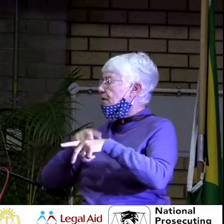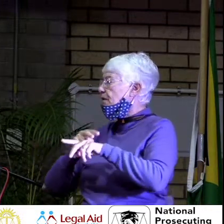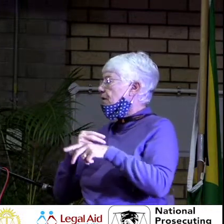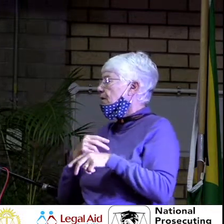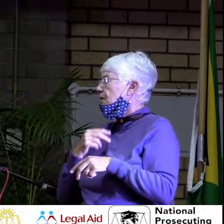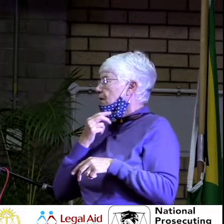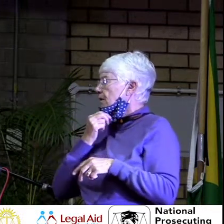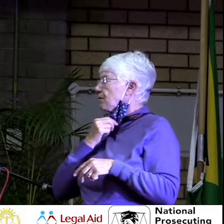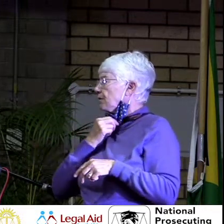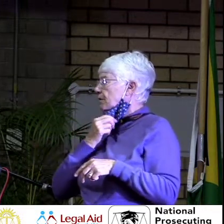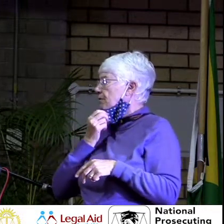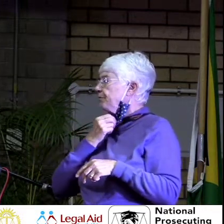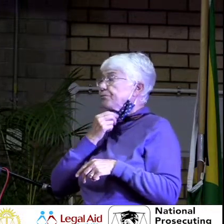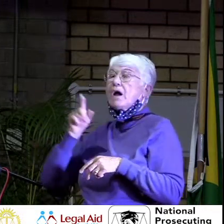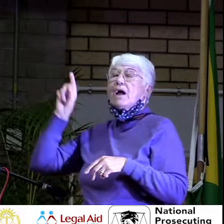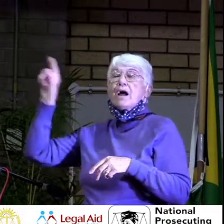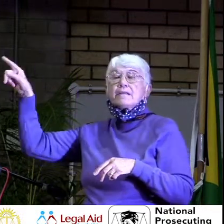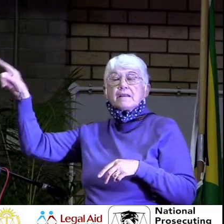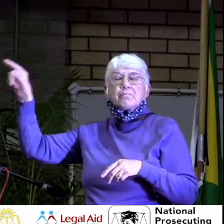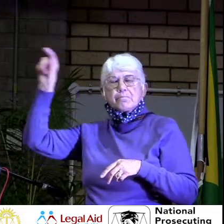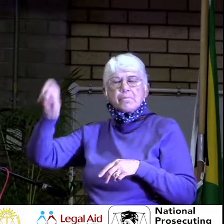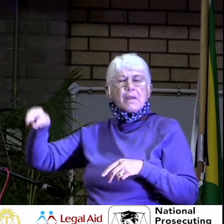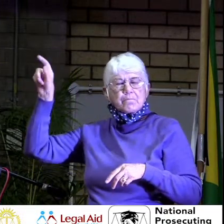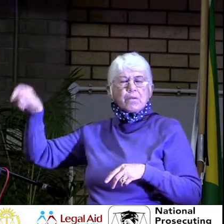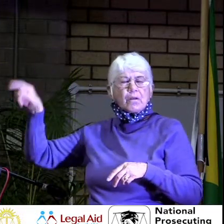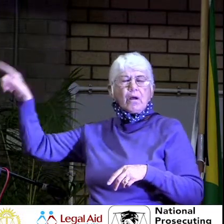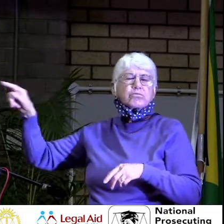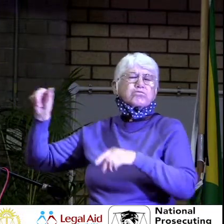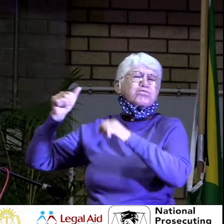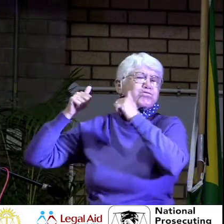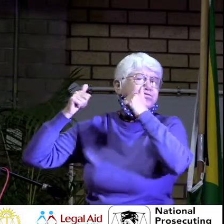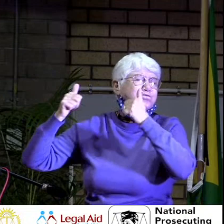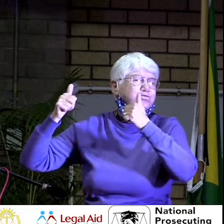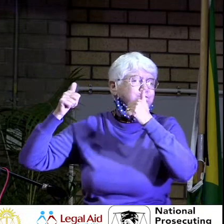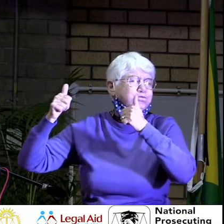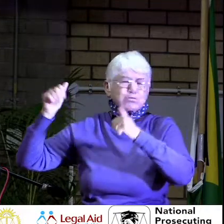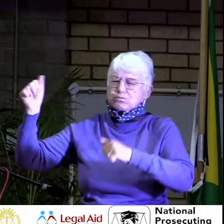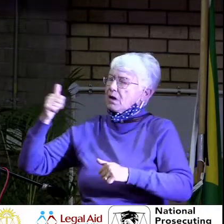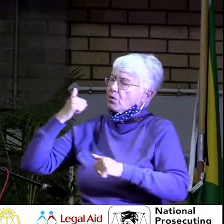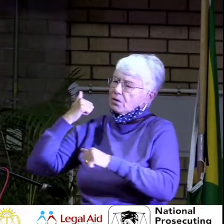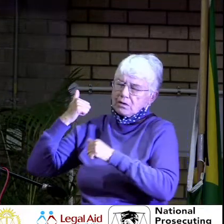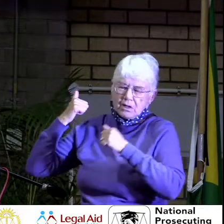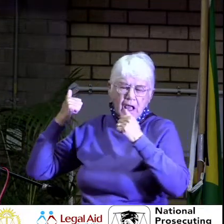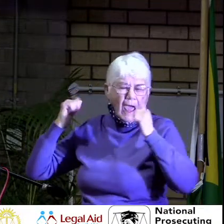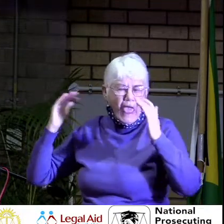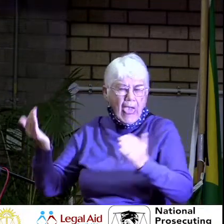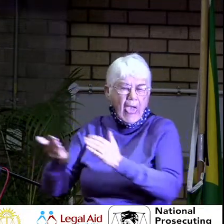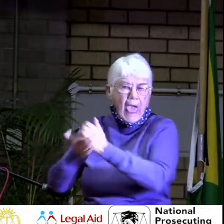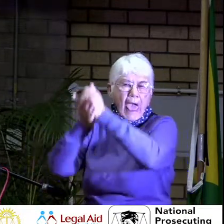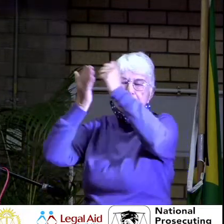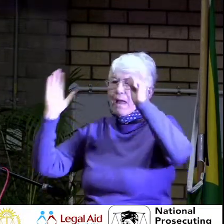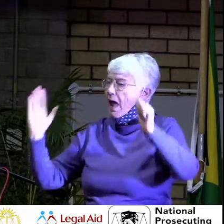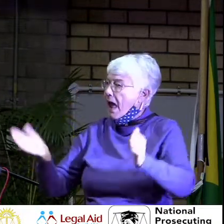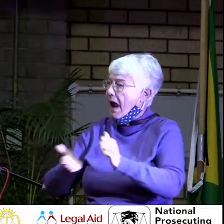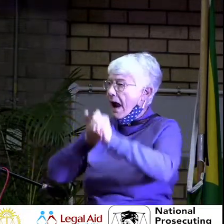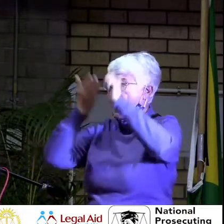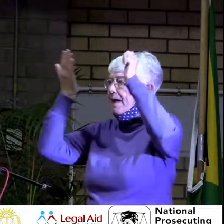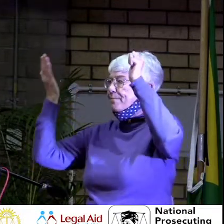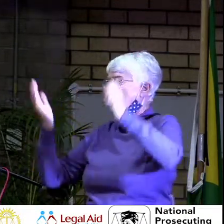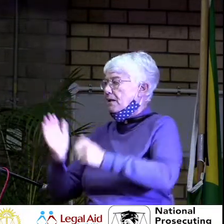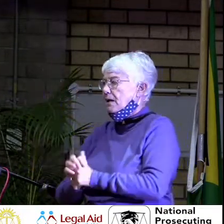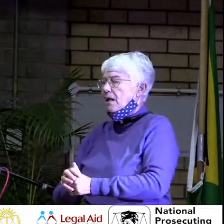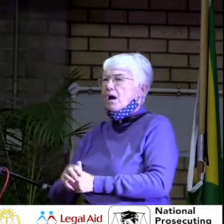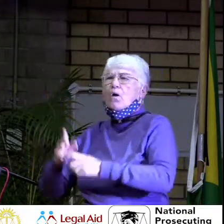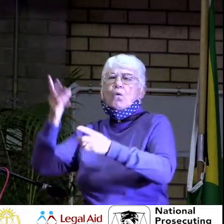dedicated, amazing people. If you've met them, I think you'll agree. And I, as a supervisor, I hear these stories. They